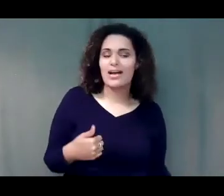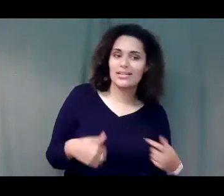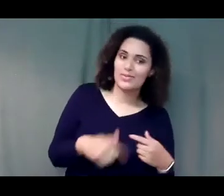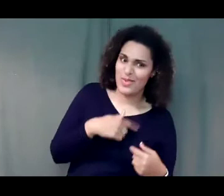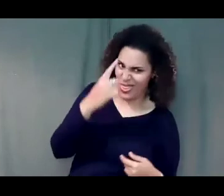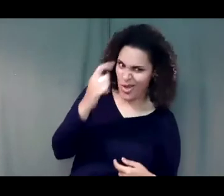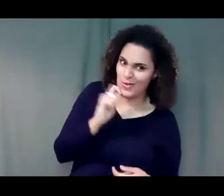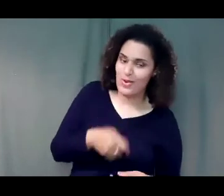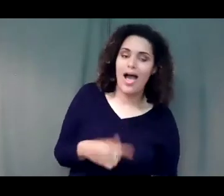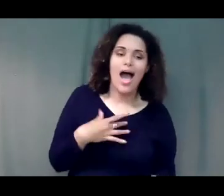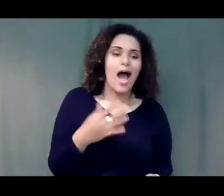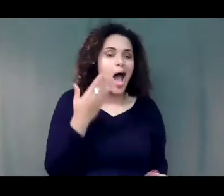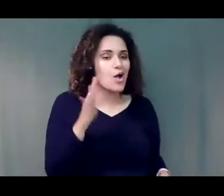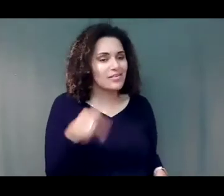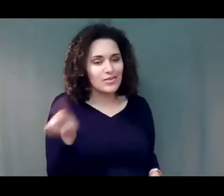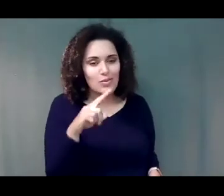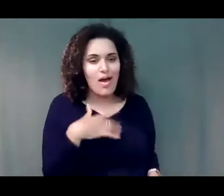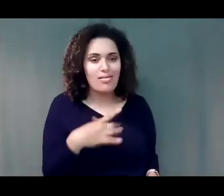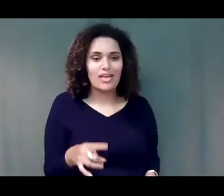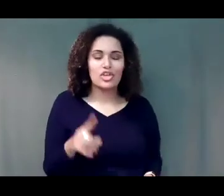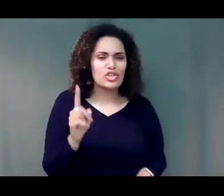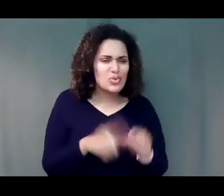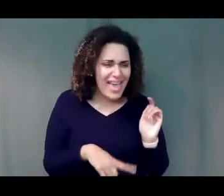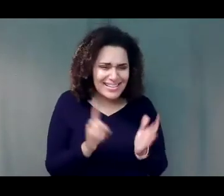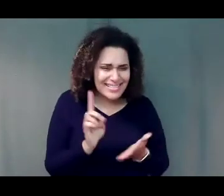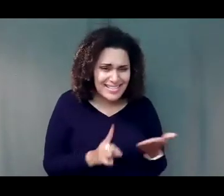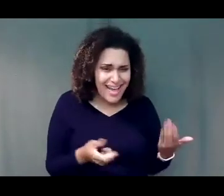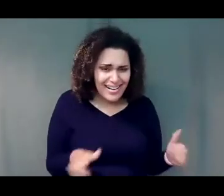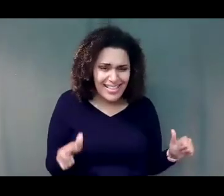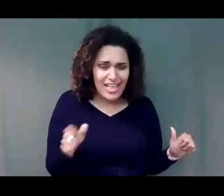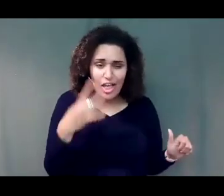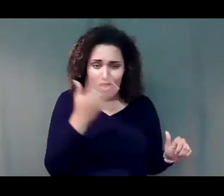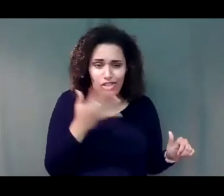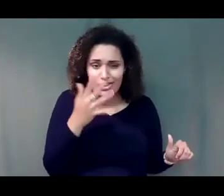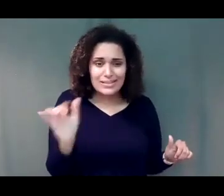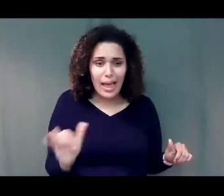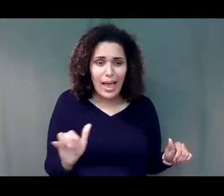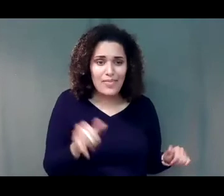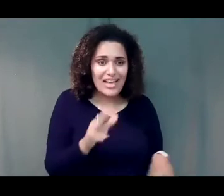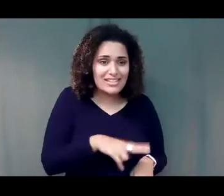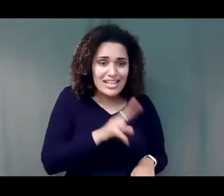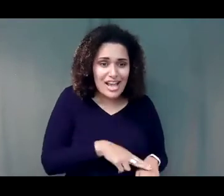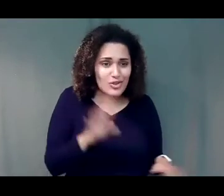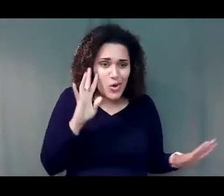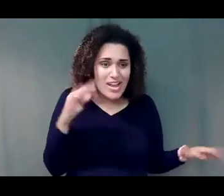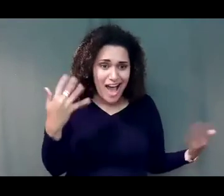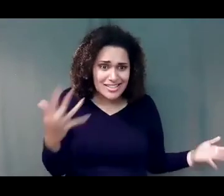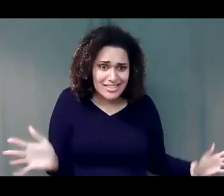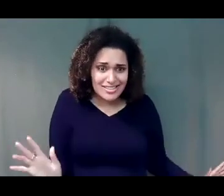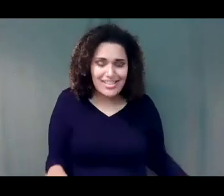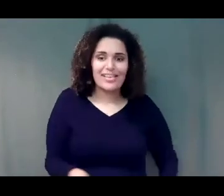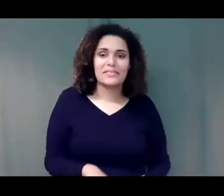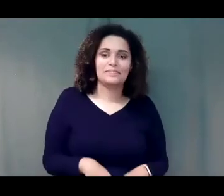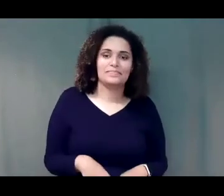but you can't design anything that looks like that. That's just like nature going nuts. Yeah. And it even